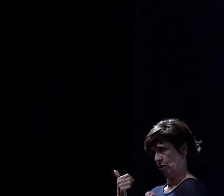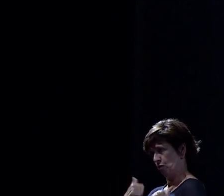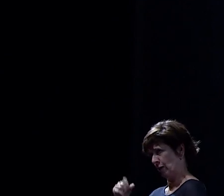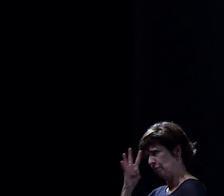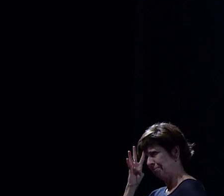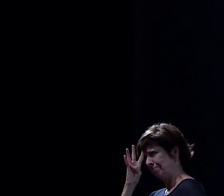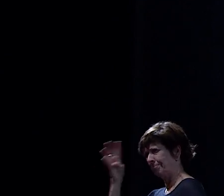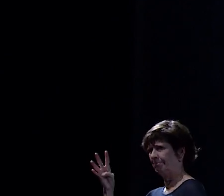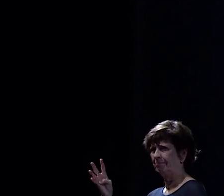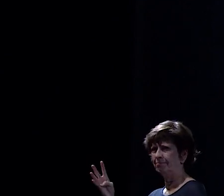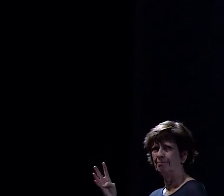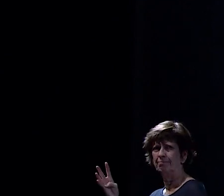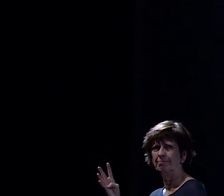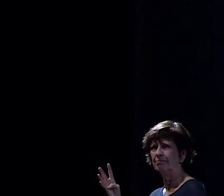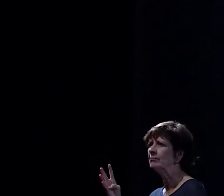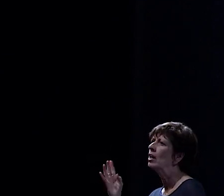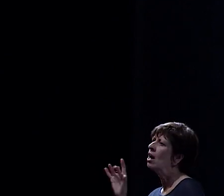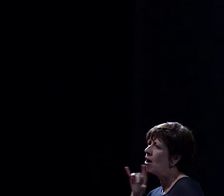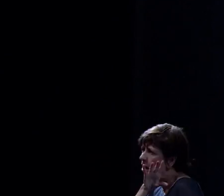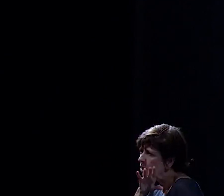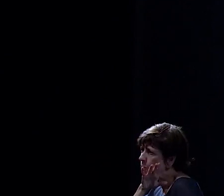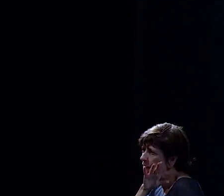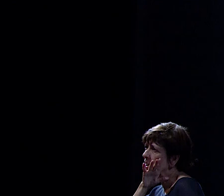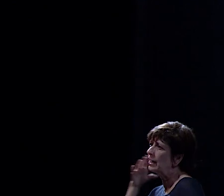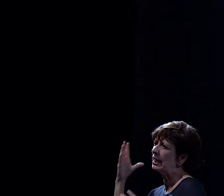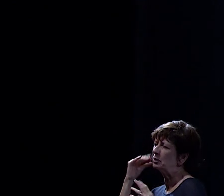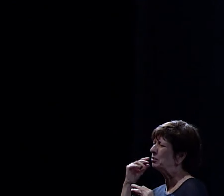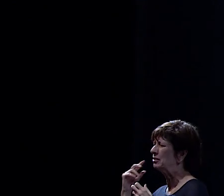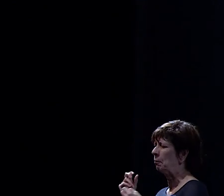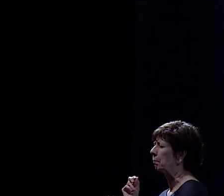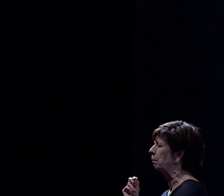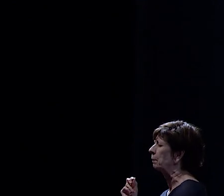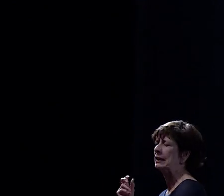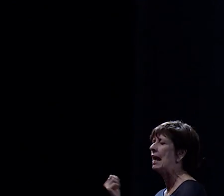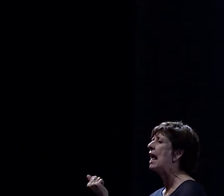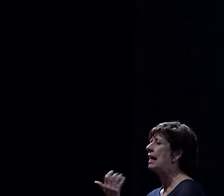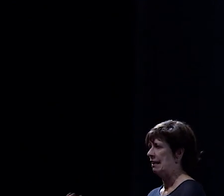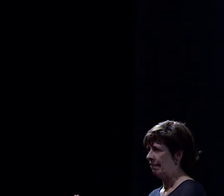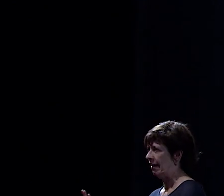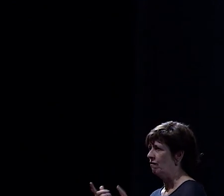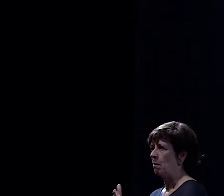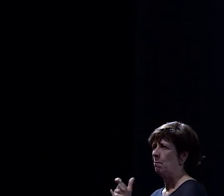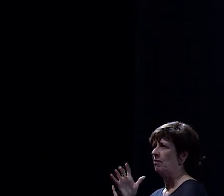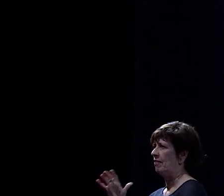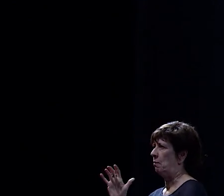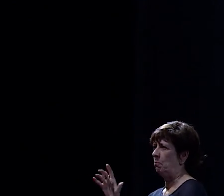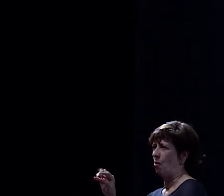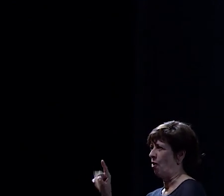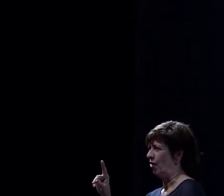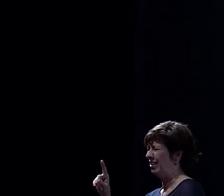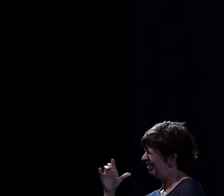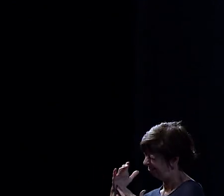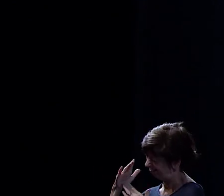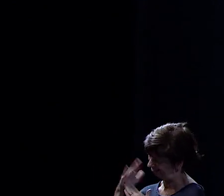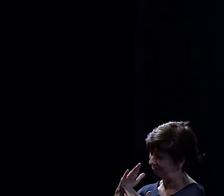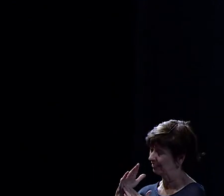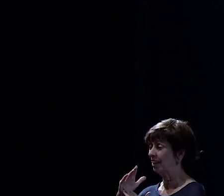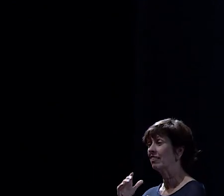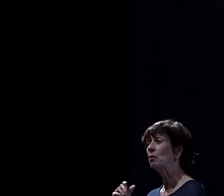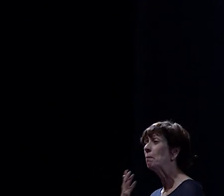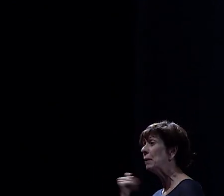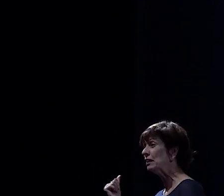devise a Halloween experience that would be above anything you'd ever experience at a theme park. And the ultimate compliment